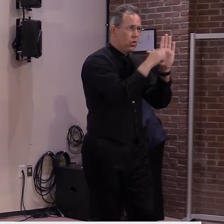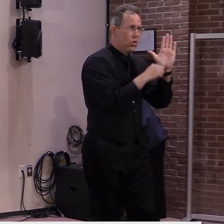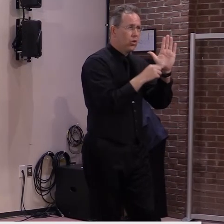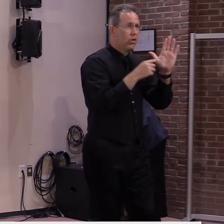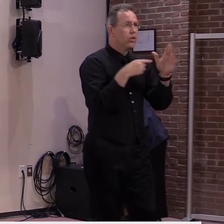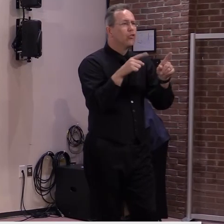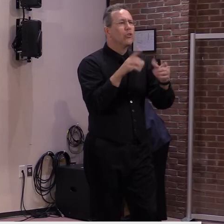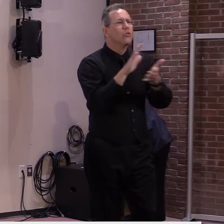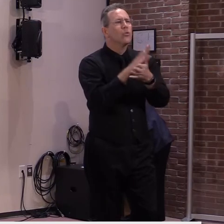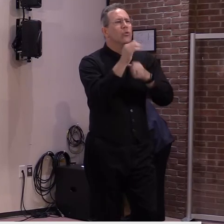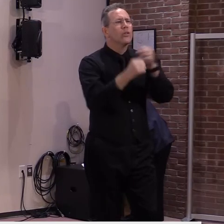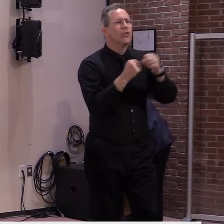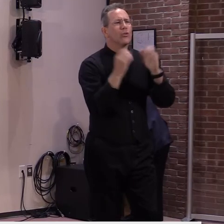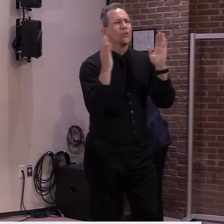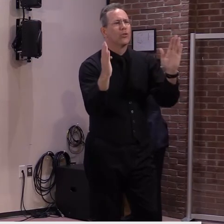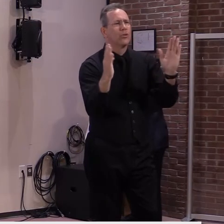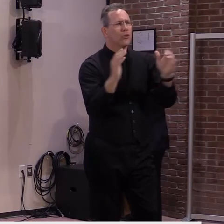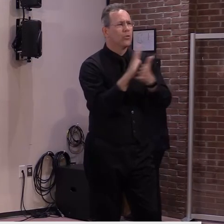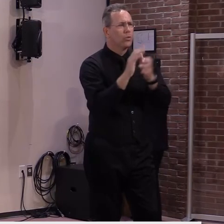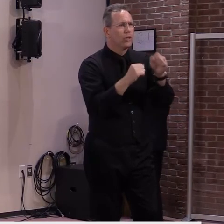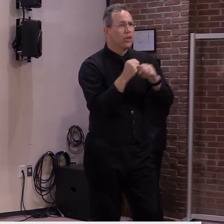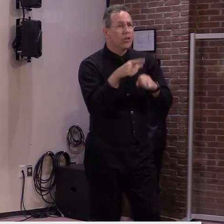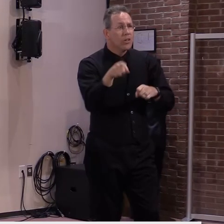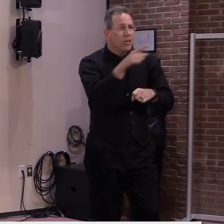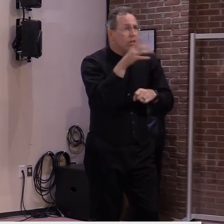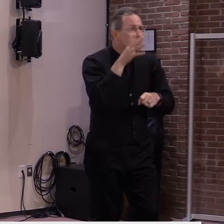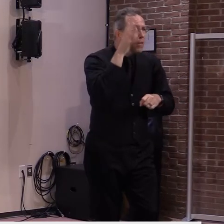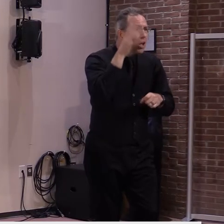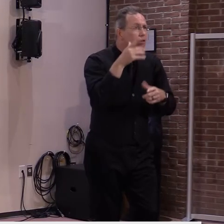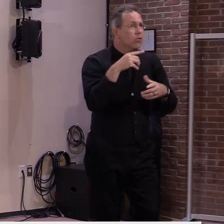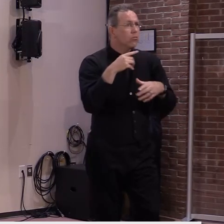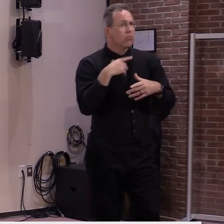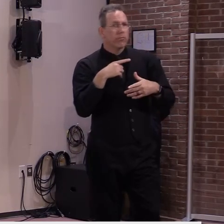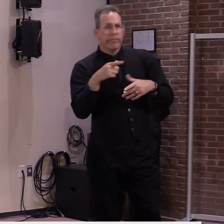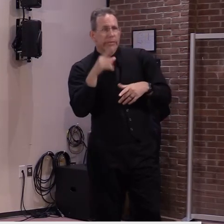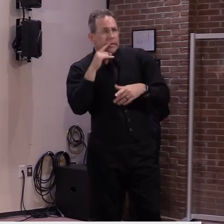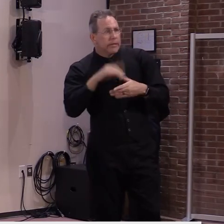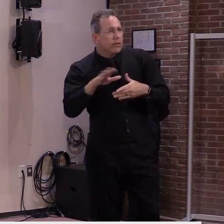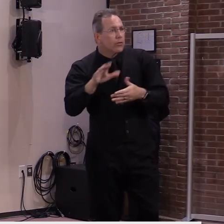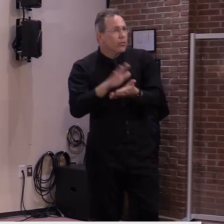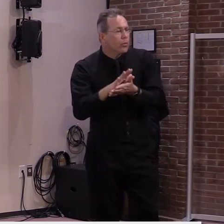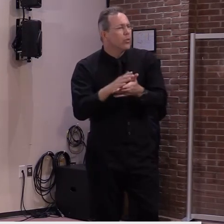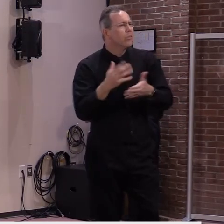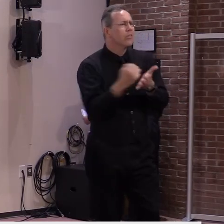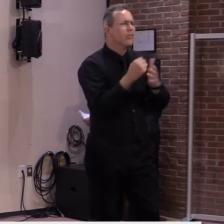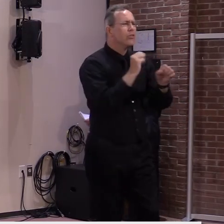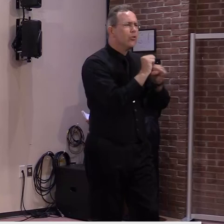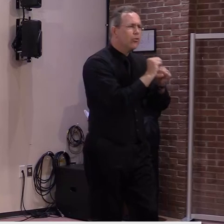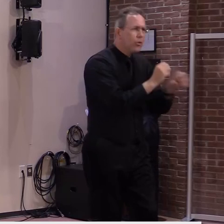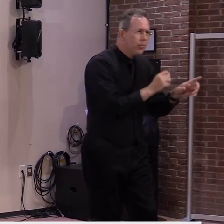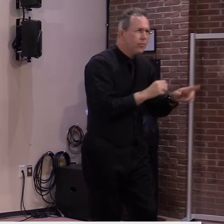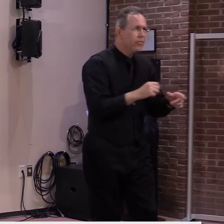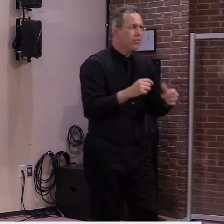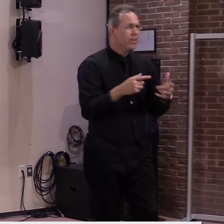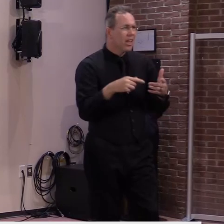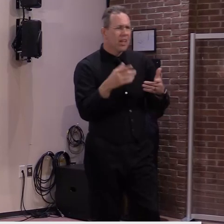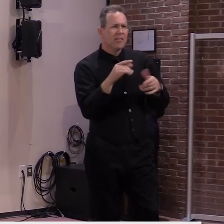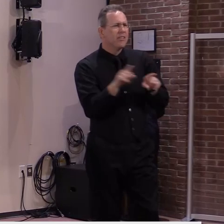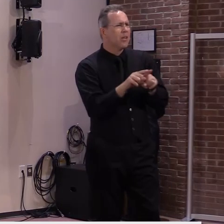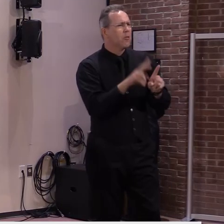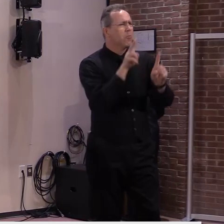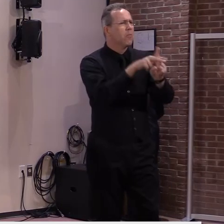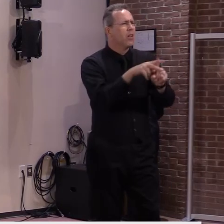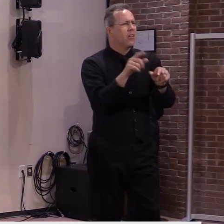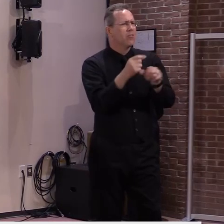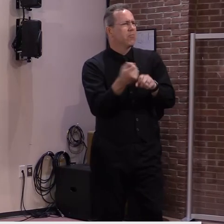and that is not necessarily different under COVID. You know, there are times when the school is on